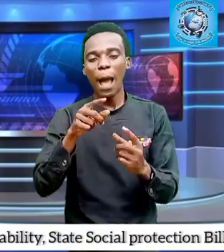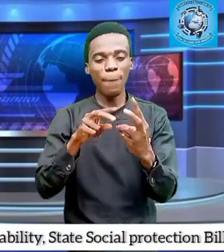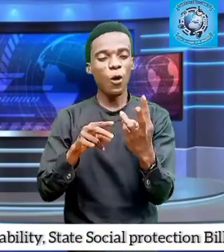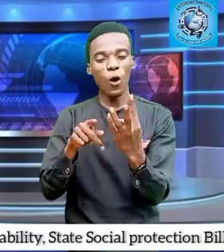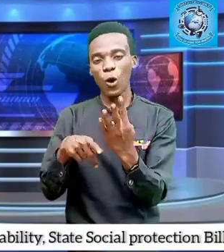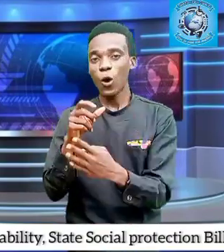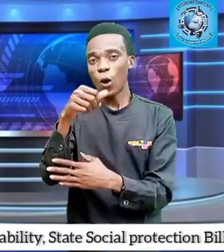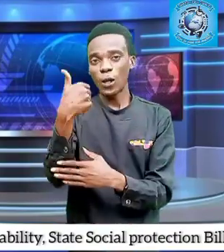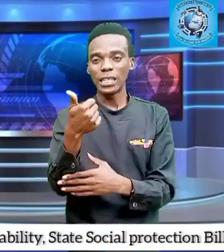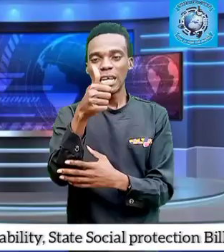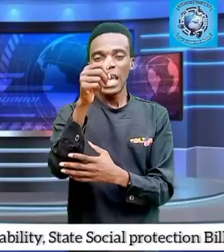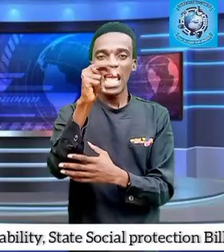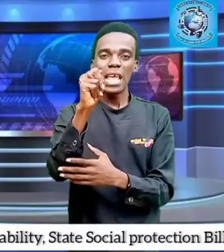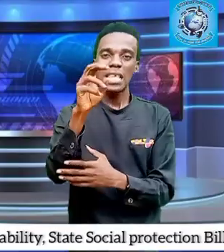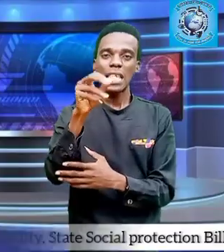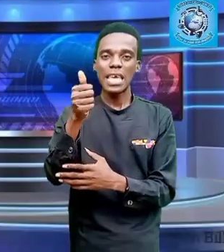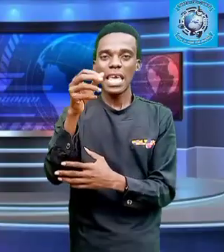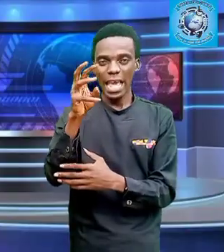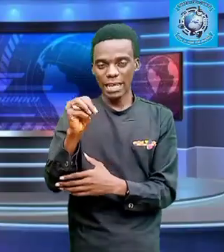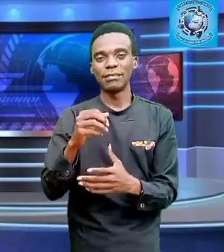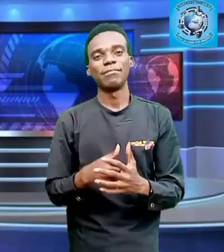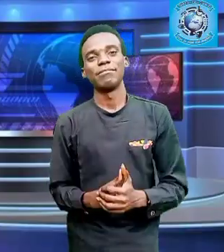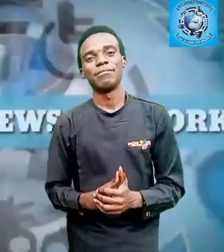others, NAN.